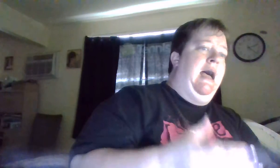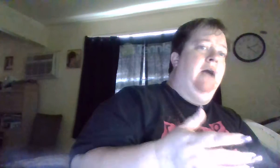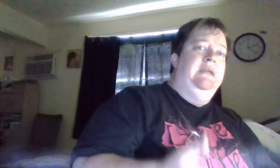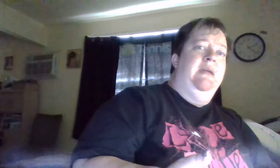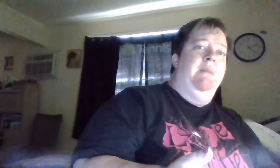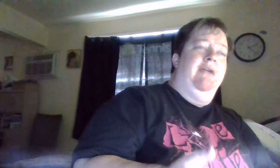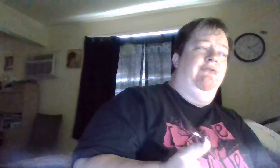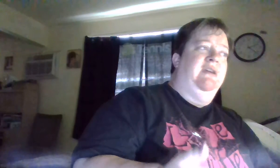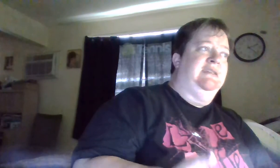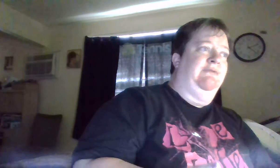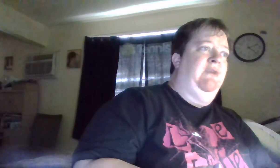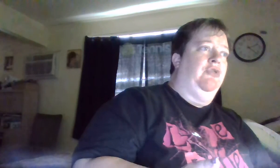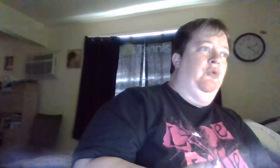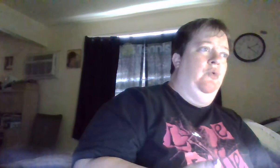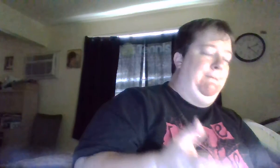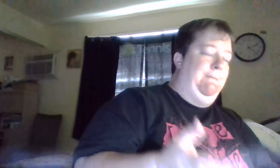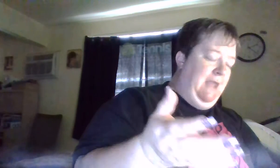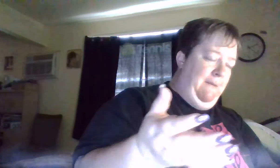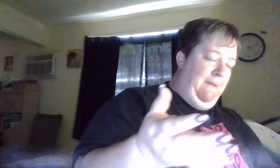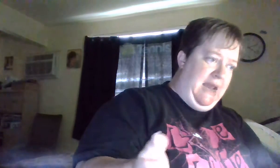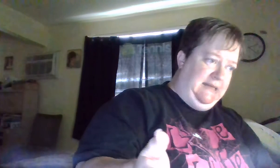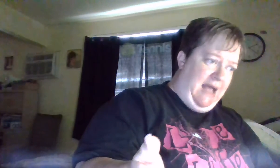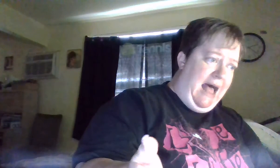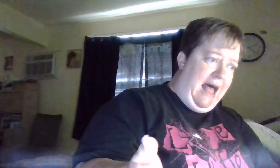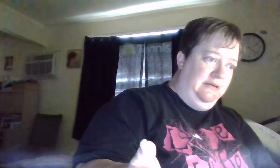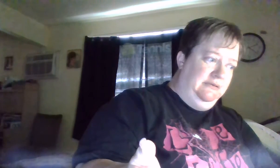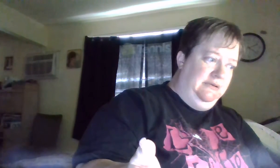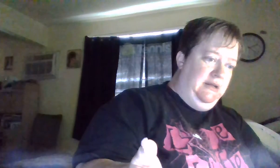How Nehemiah faces fear through praying to God.